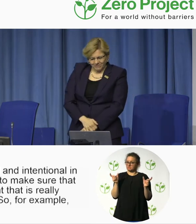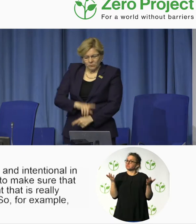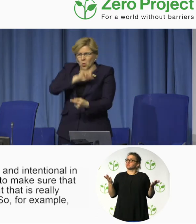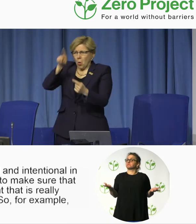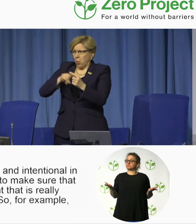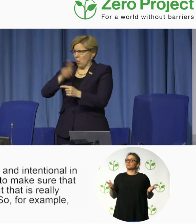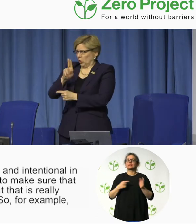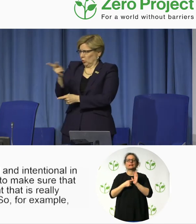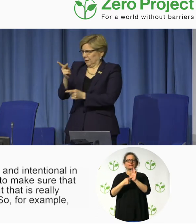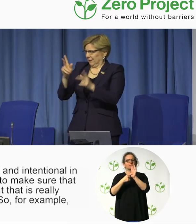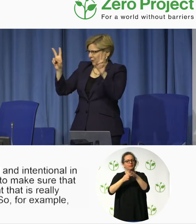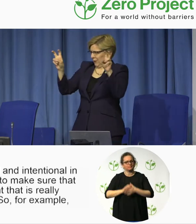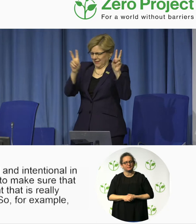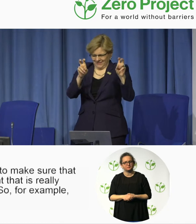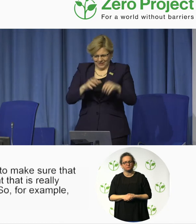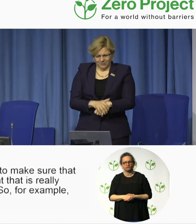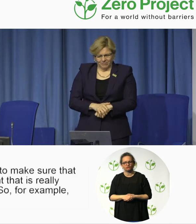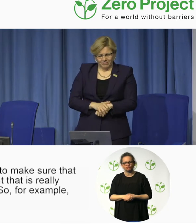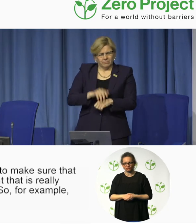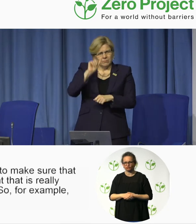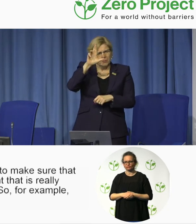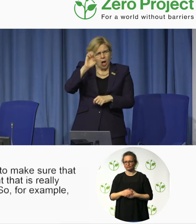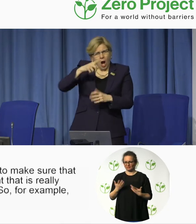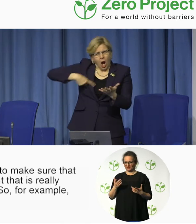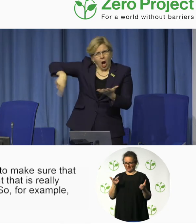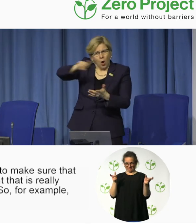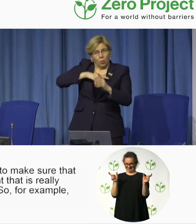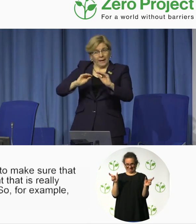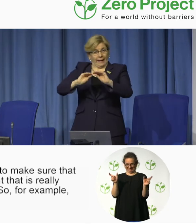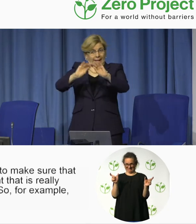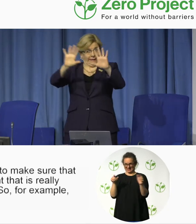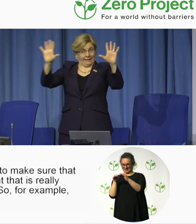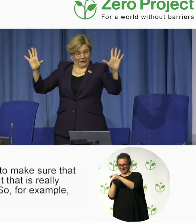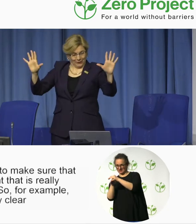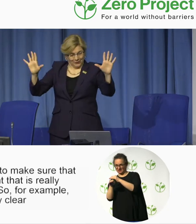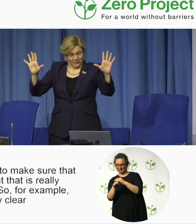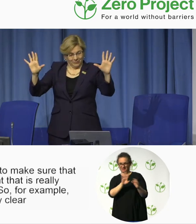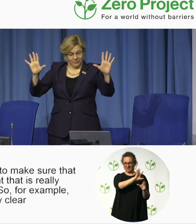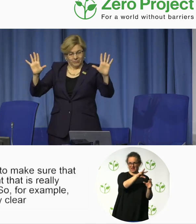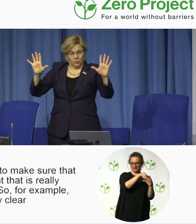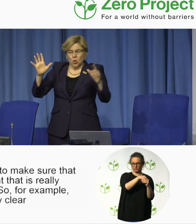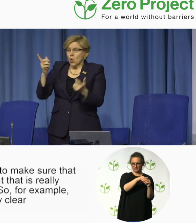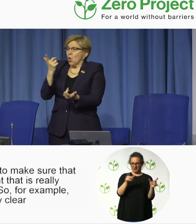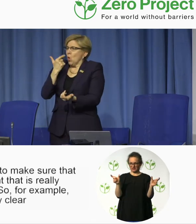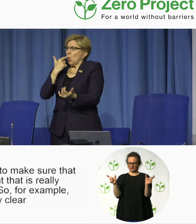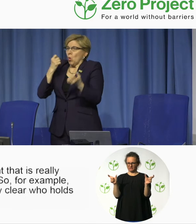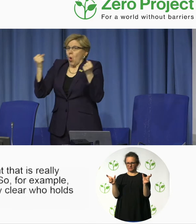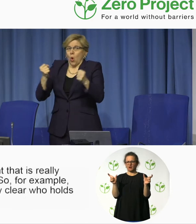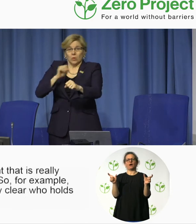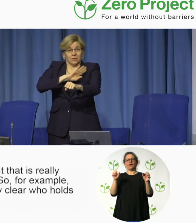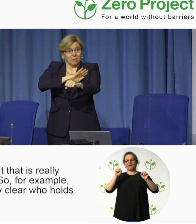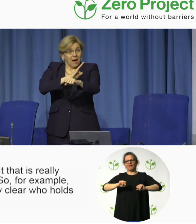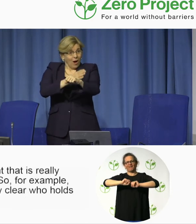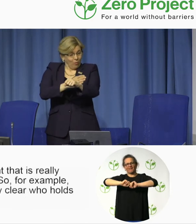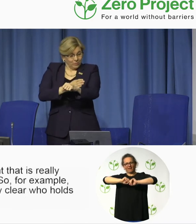So, for example, when we're using these phrases like accessibility and inclusion, are we really